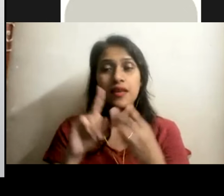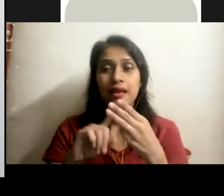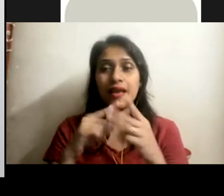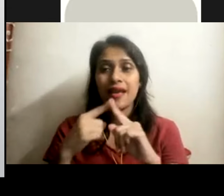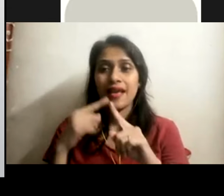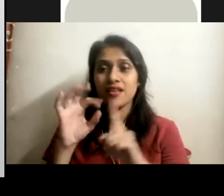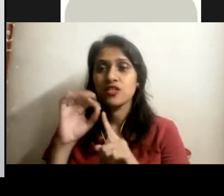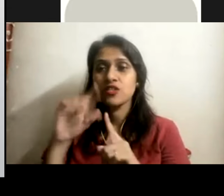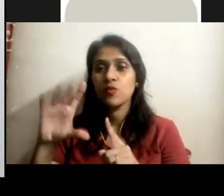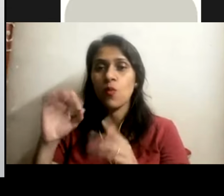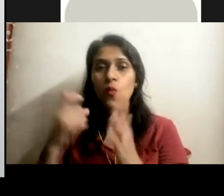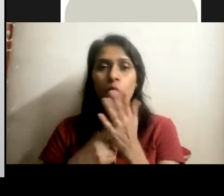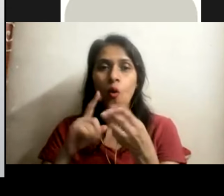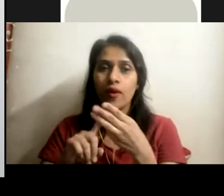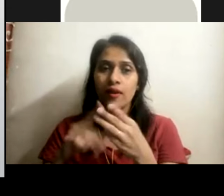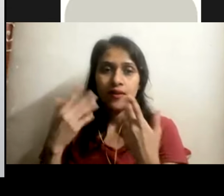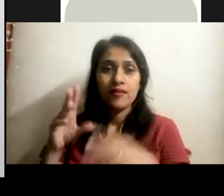causations,